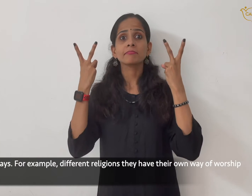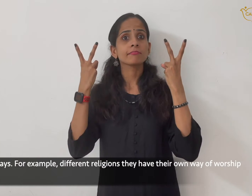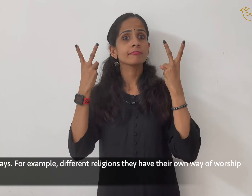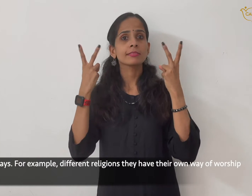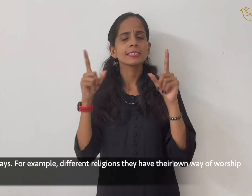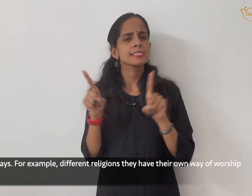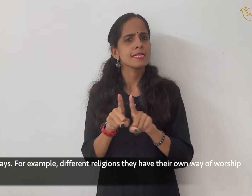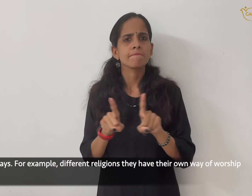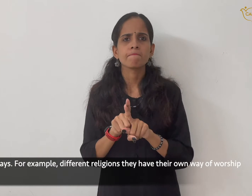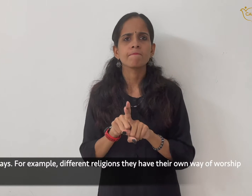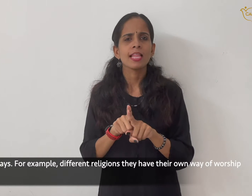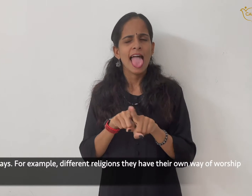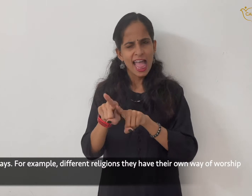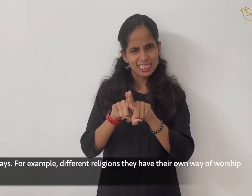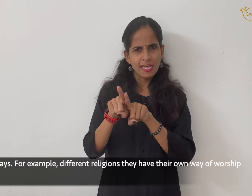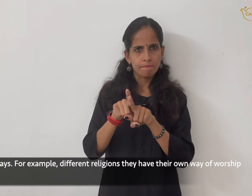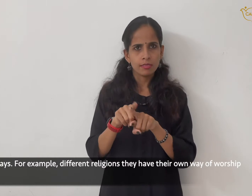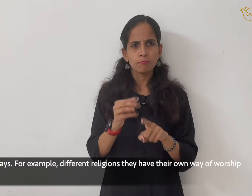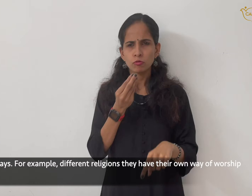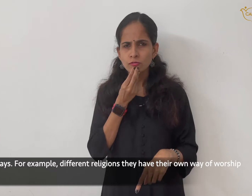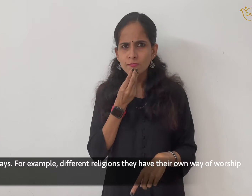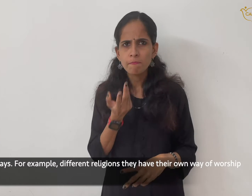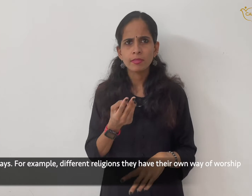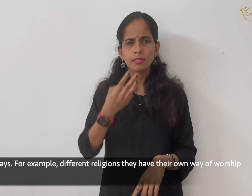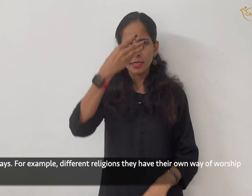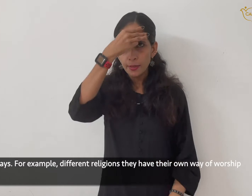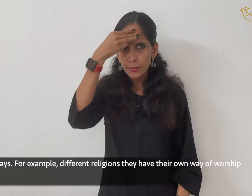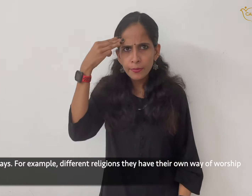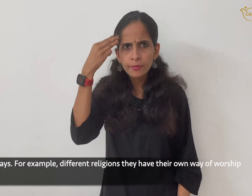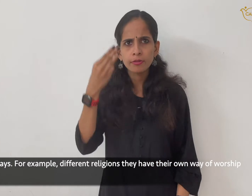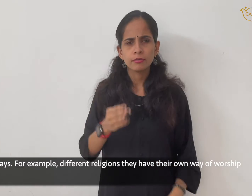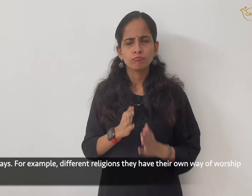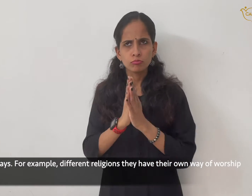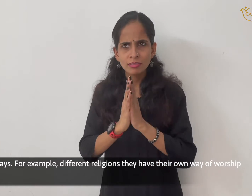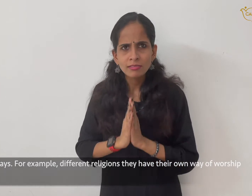For example, different religions, they have their own way of worship,